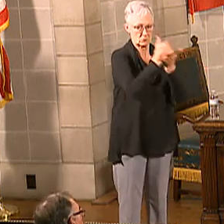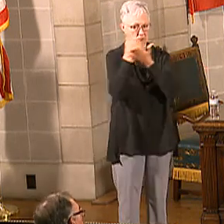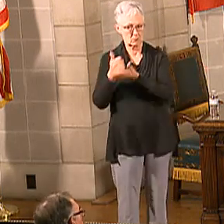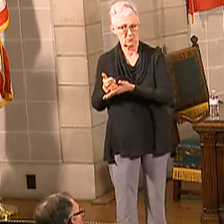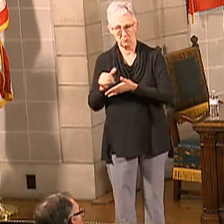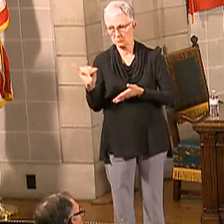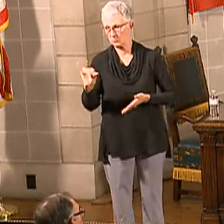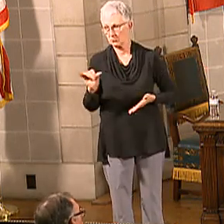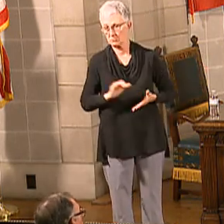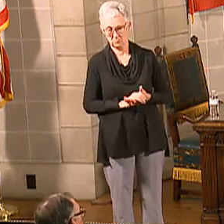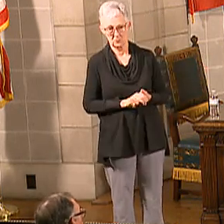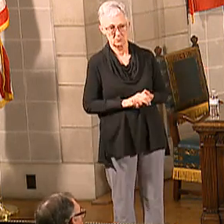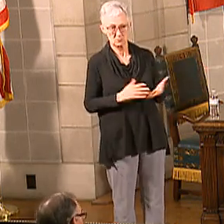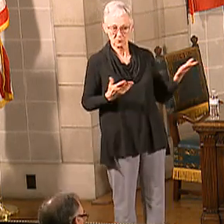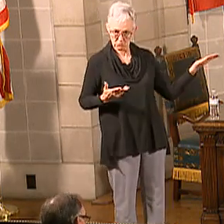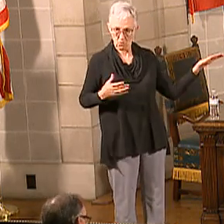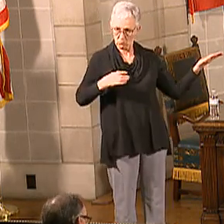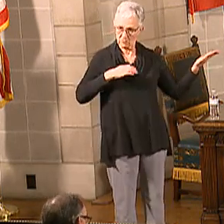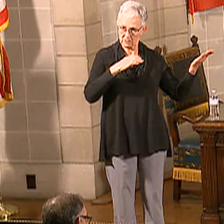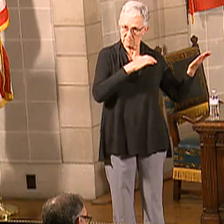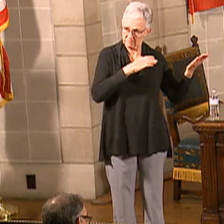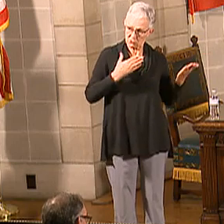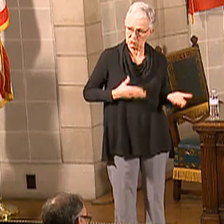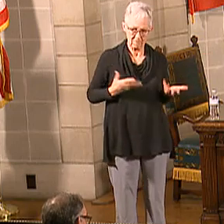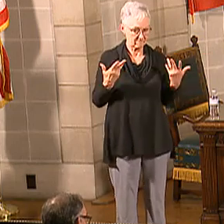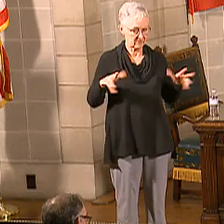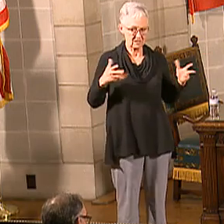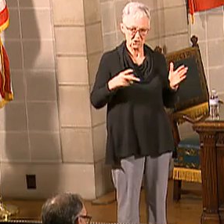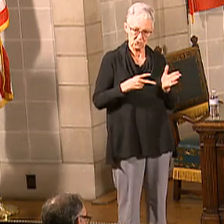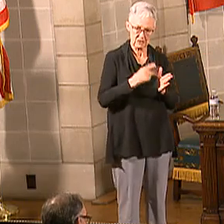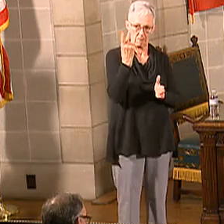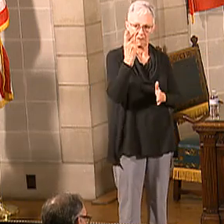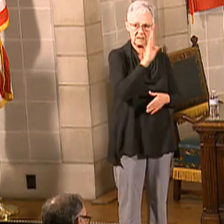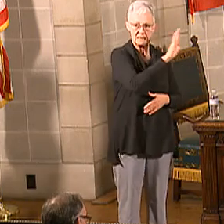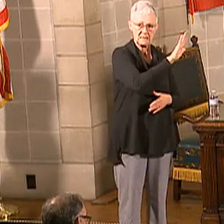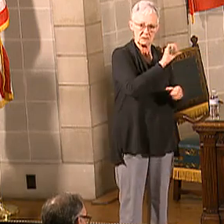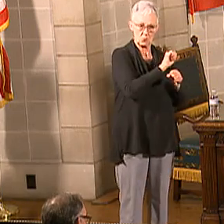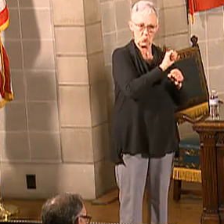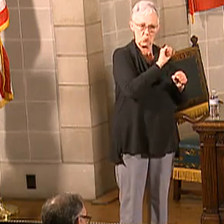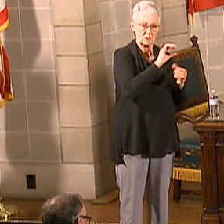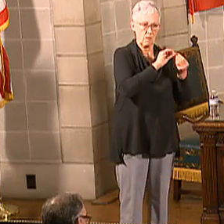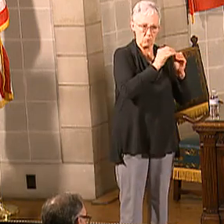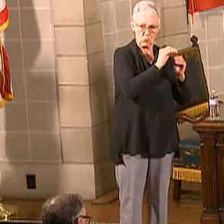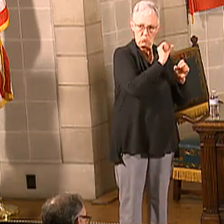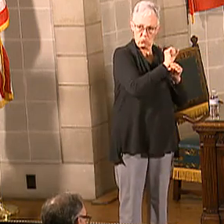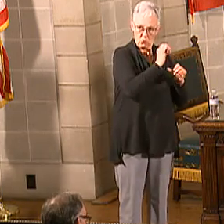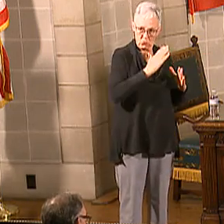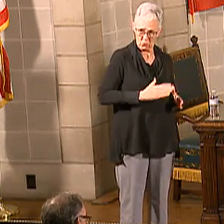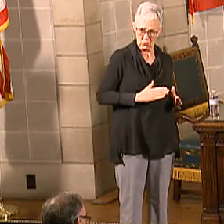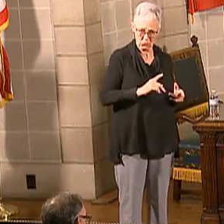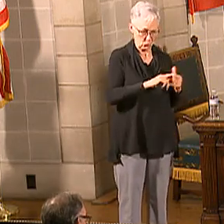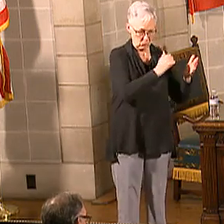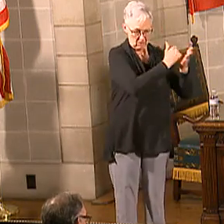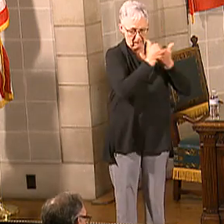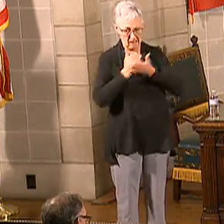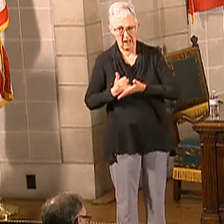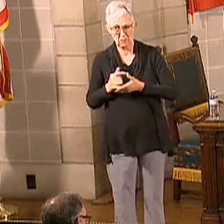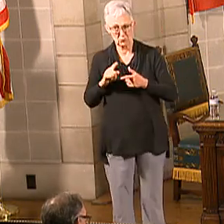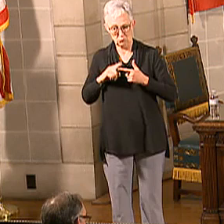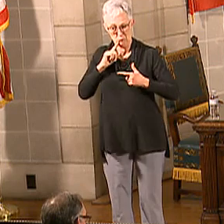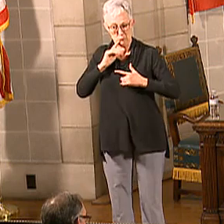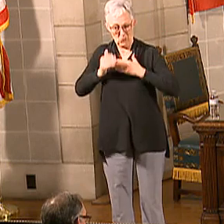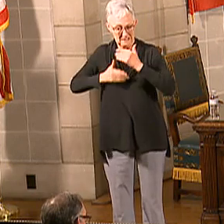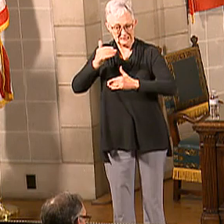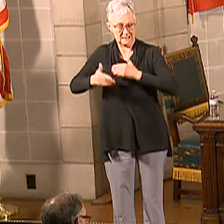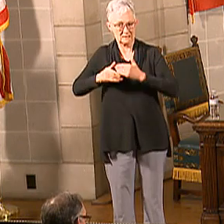the commissioner has more than doubled his staff working on adjudicating the claims. He's getting volunteers from other agencies to be able to help out with this. So we are looking ways to expand